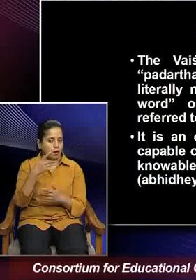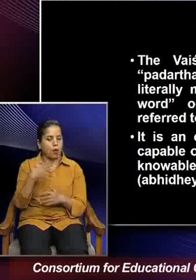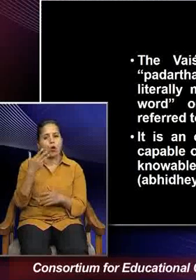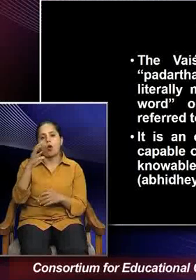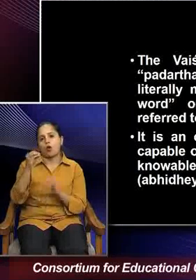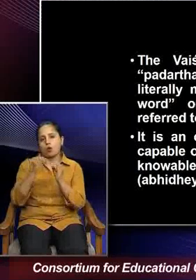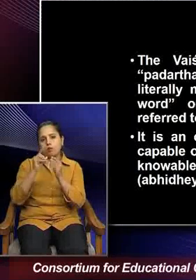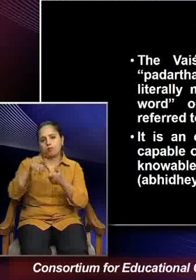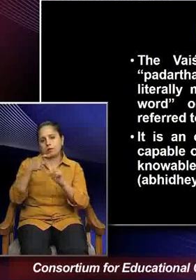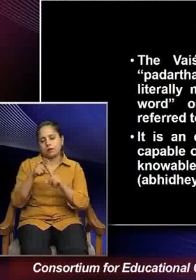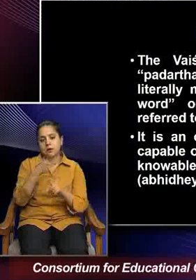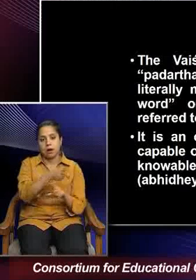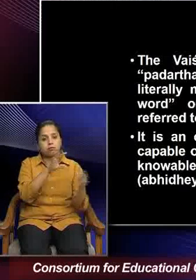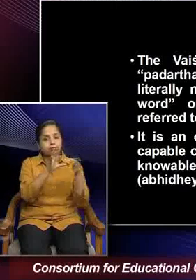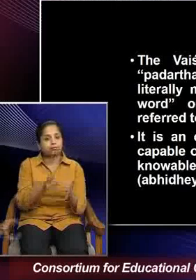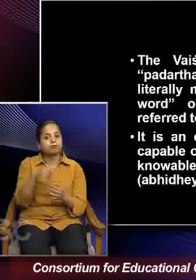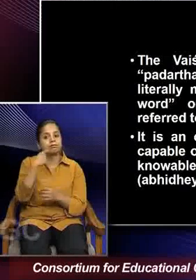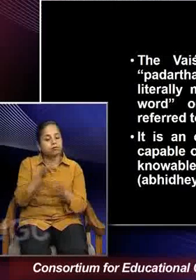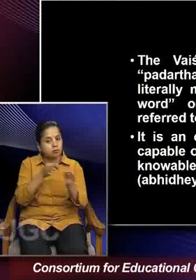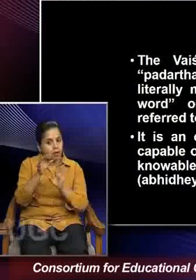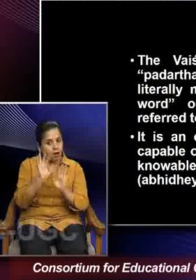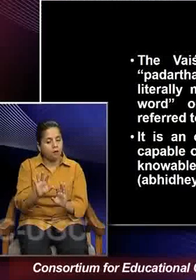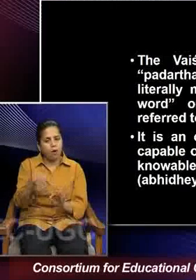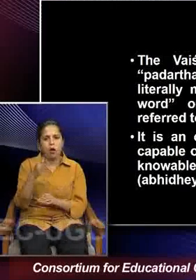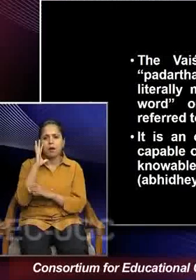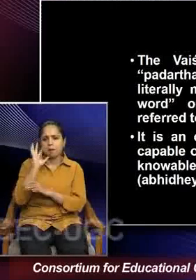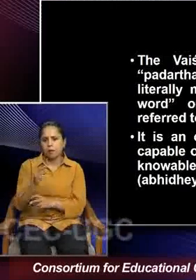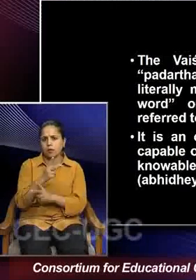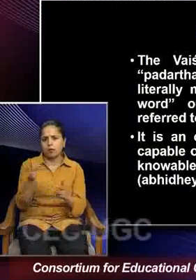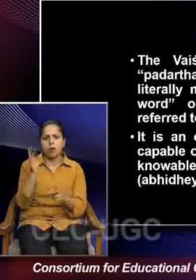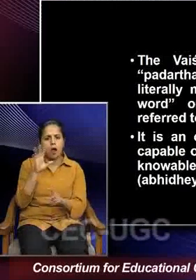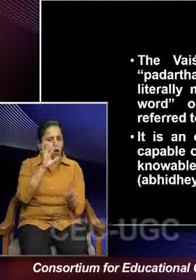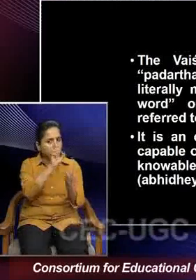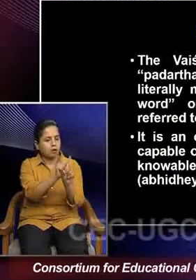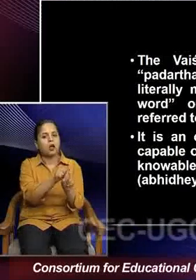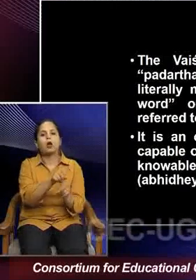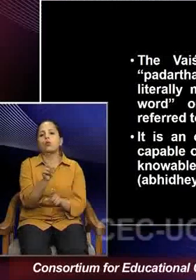object referred to or signified by a word.